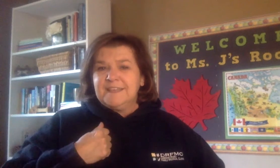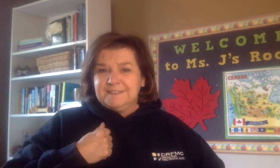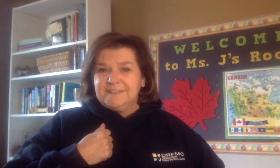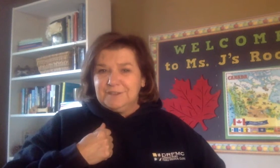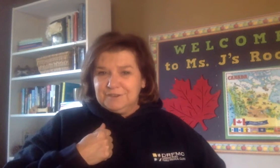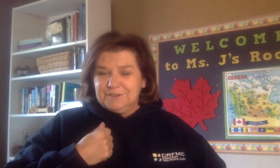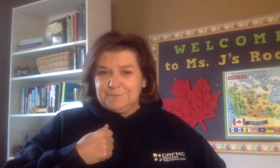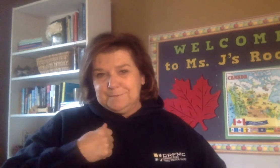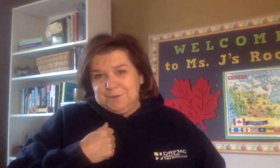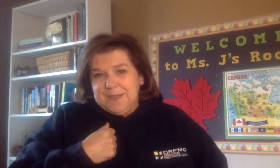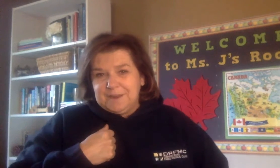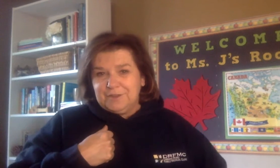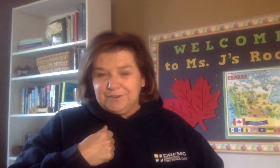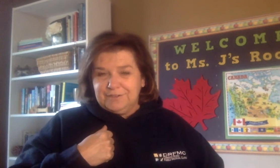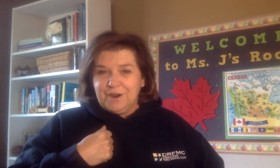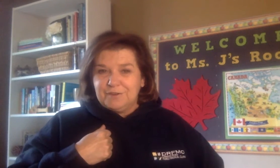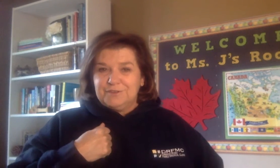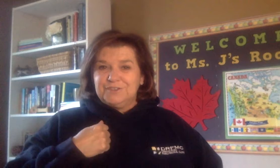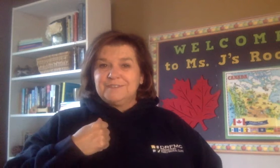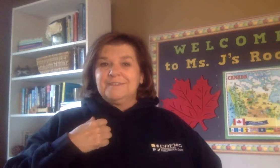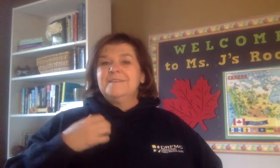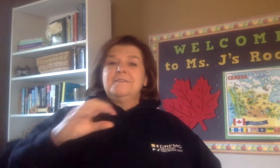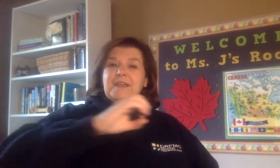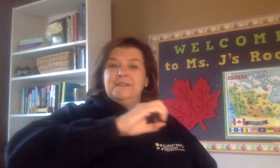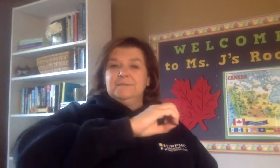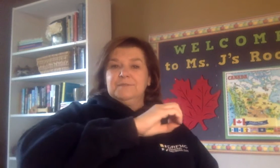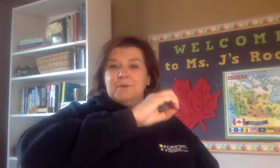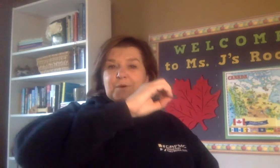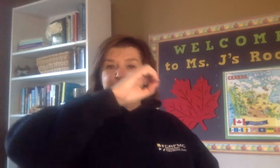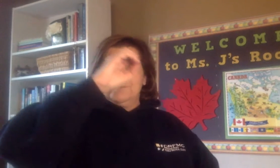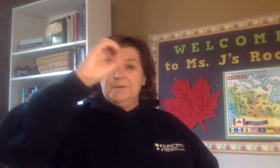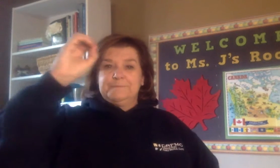idea that you're patting your heart or your chest. Okay, so it's O,